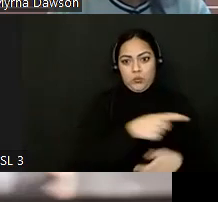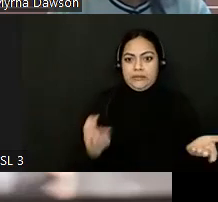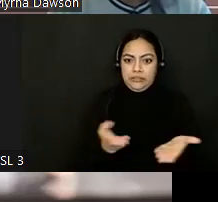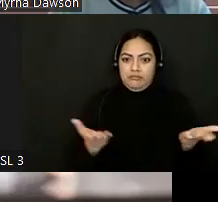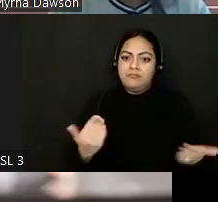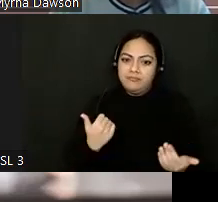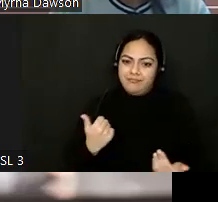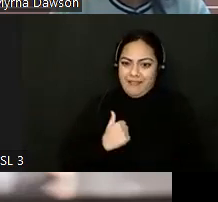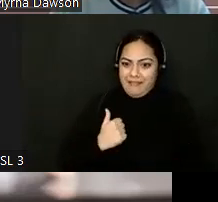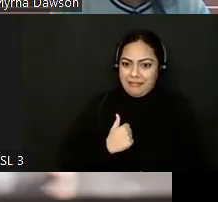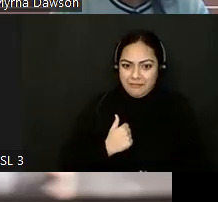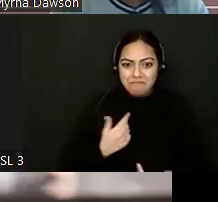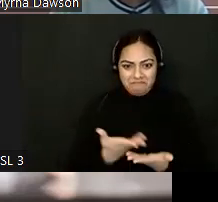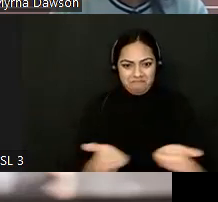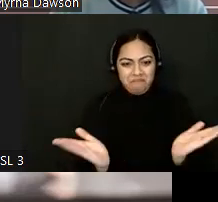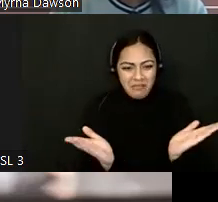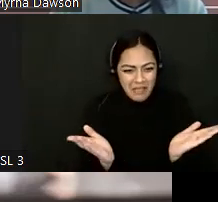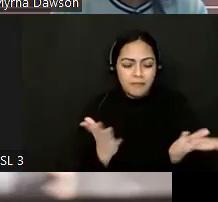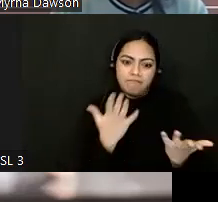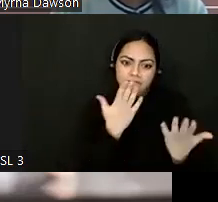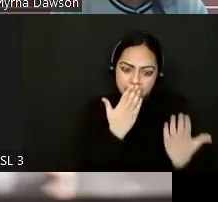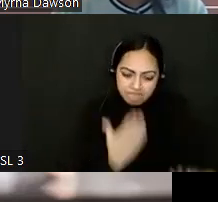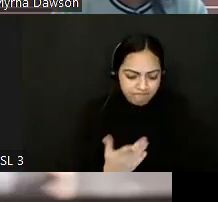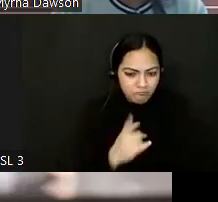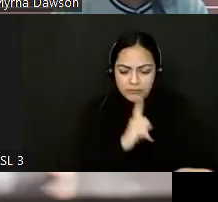for progress was in the mid-1990s.